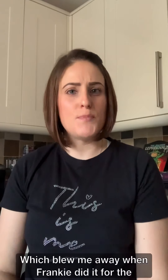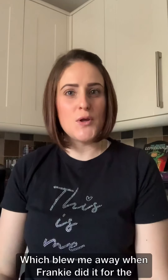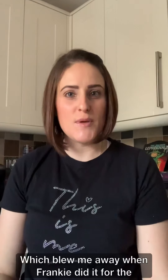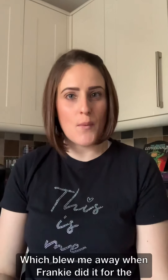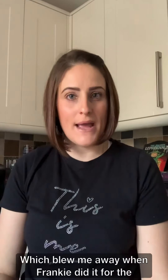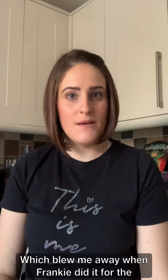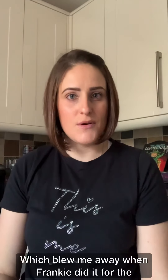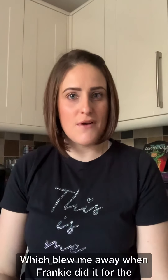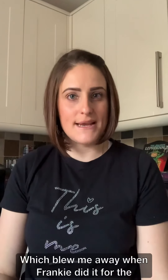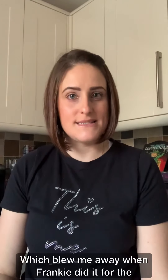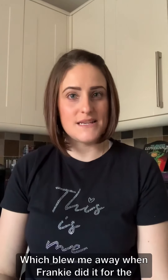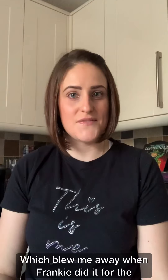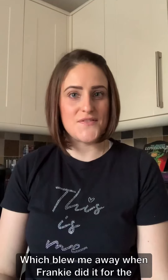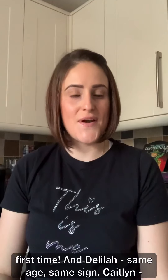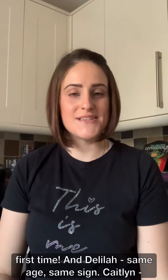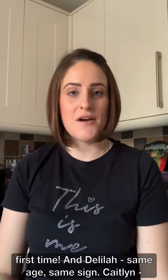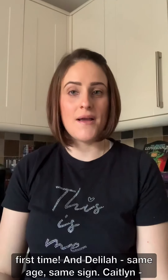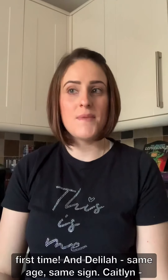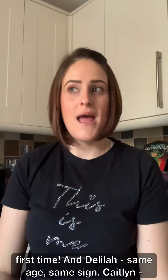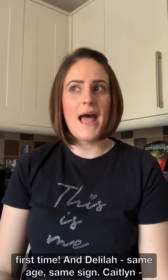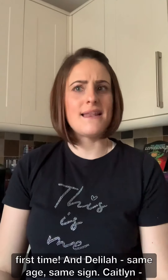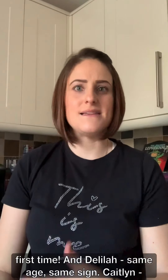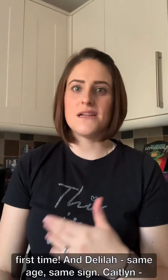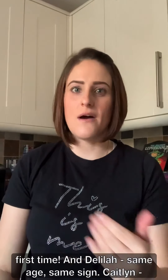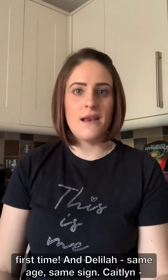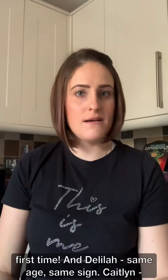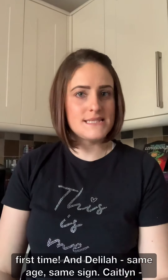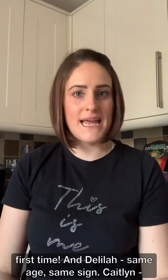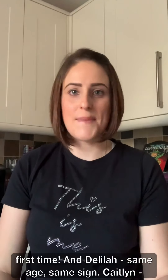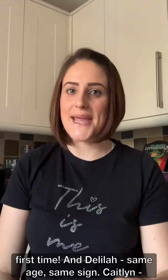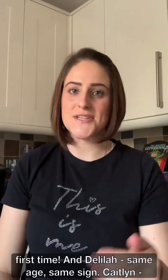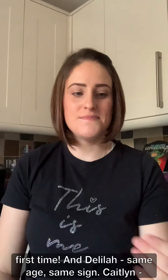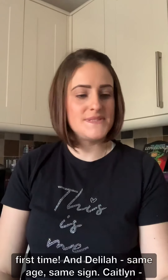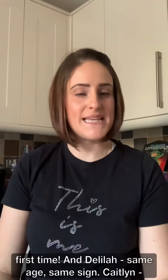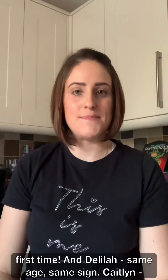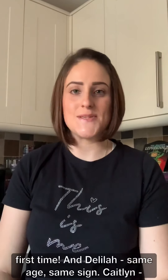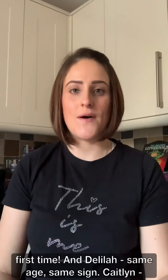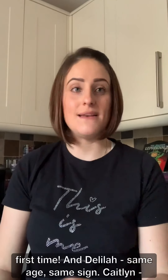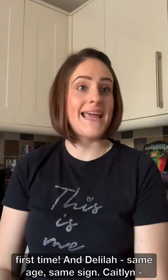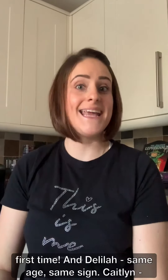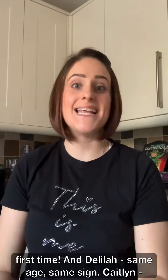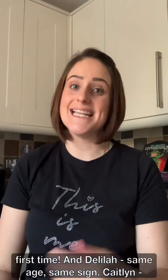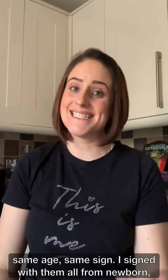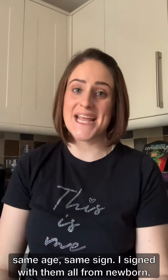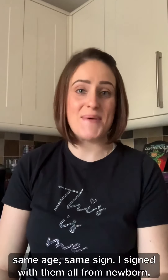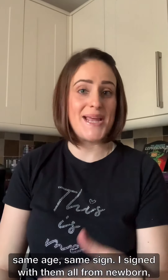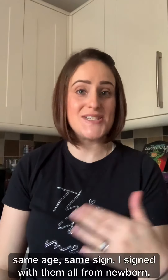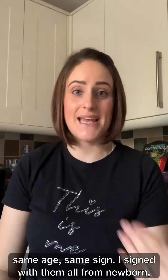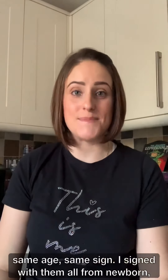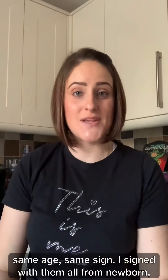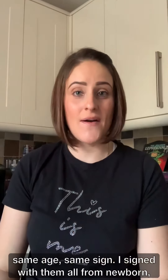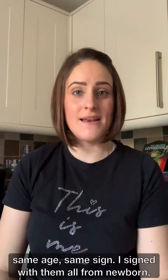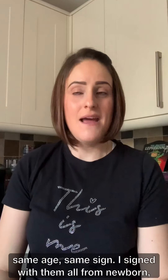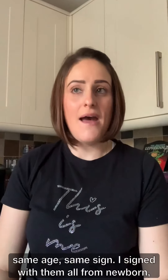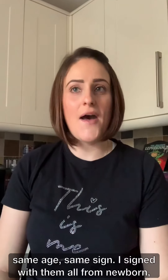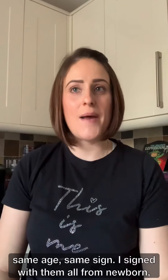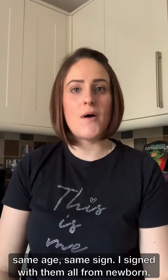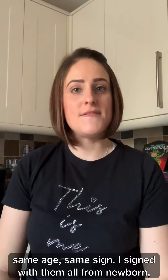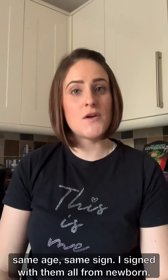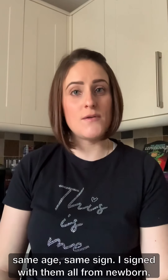blew me away when Frankie did it for the first time and then Delilah same age same sign Caitlin same age same sign um I've signed